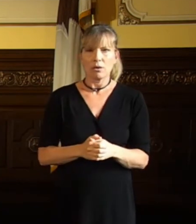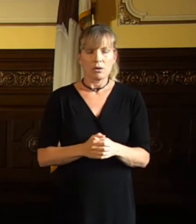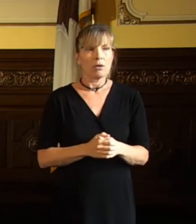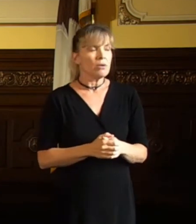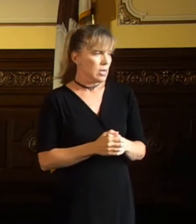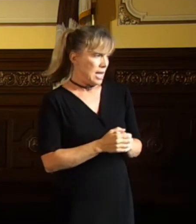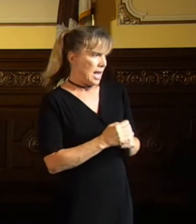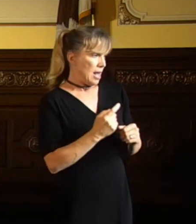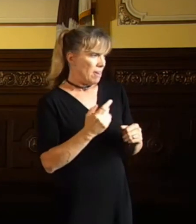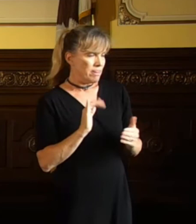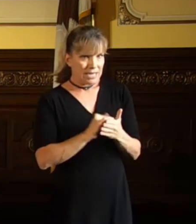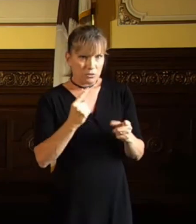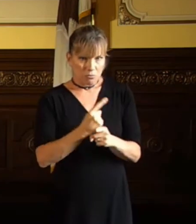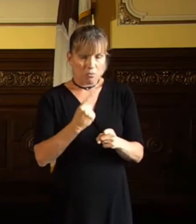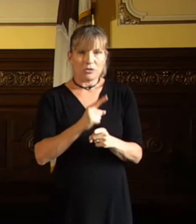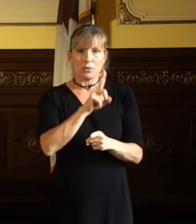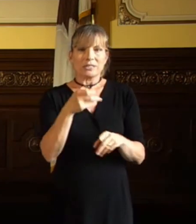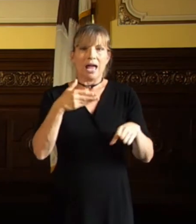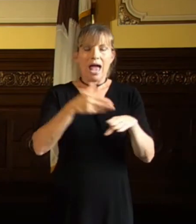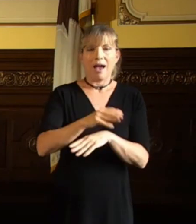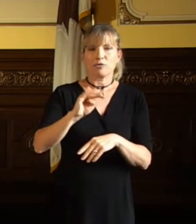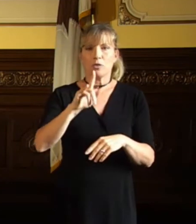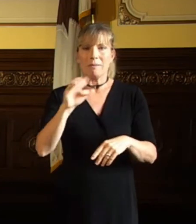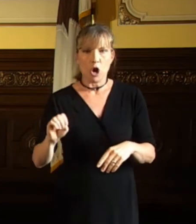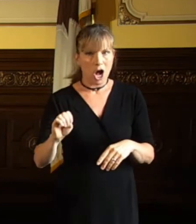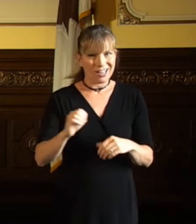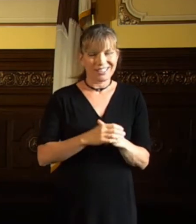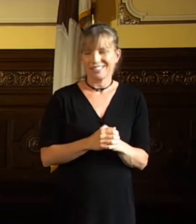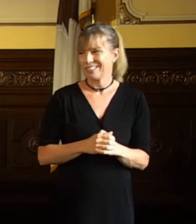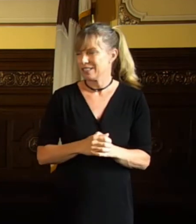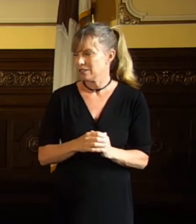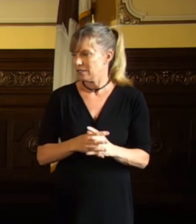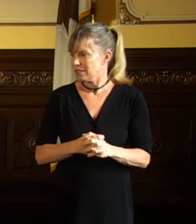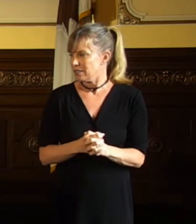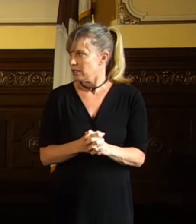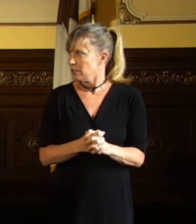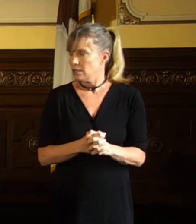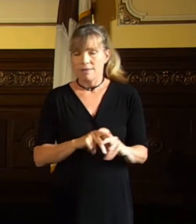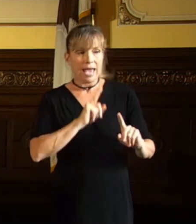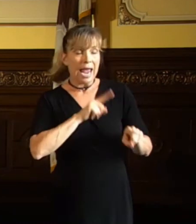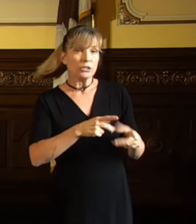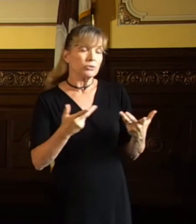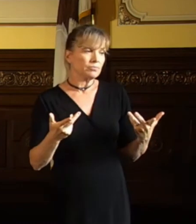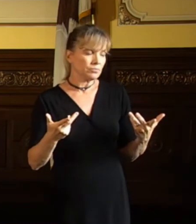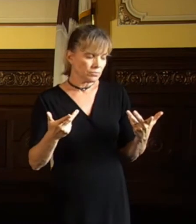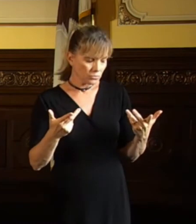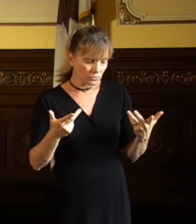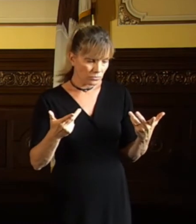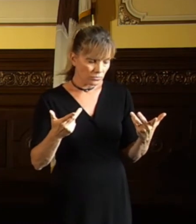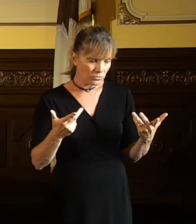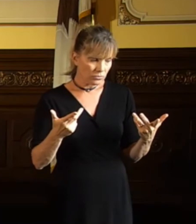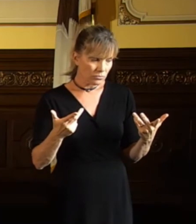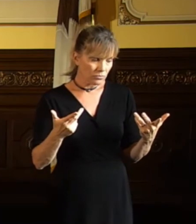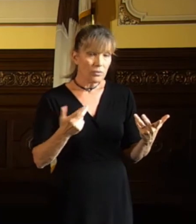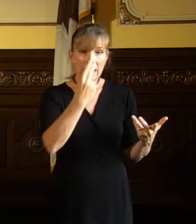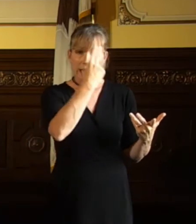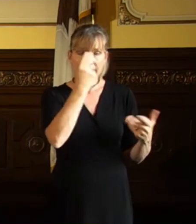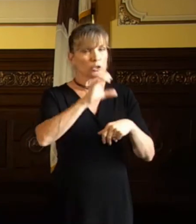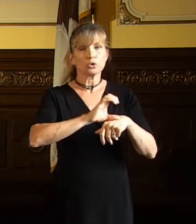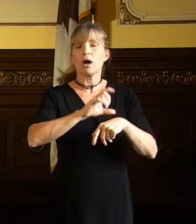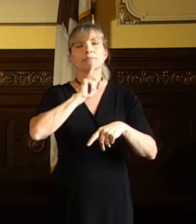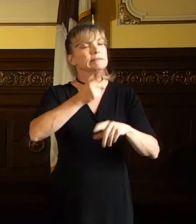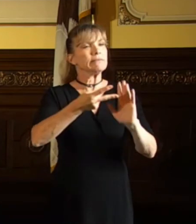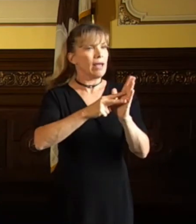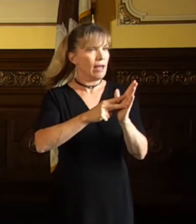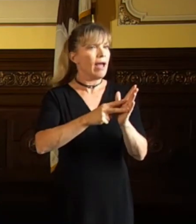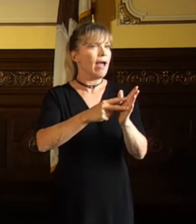It's appropriate that's the question right after the miracles. But the answer is that the Catholic Church, I mean, every